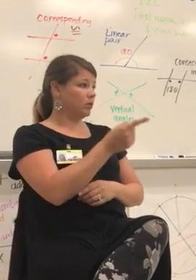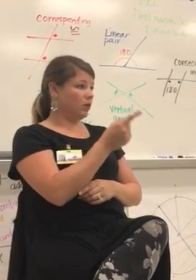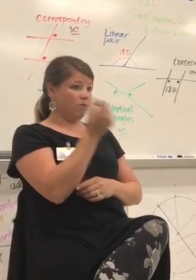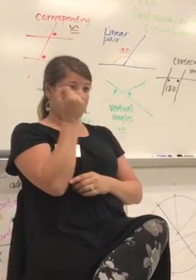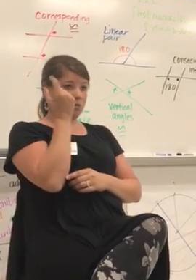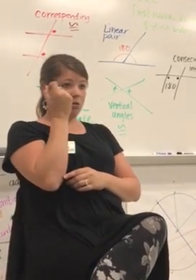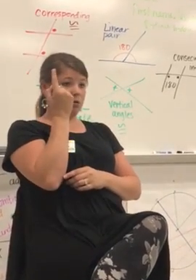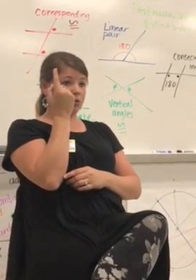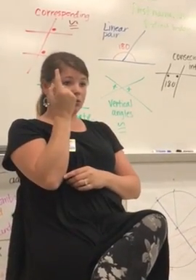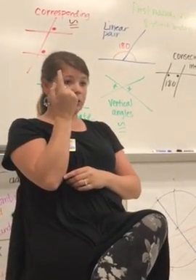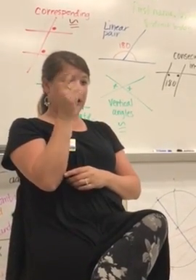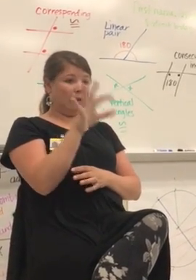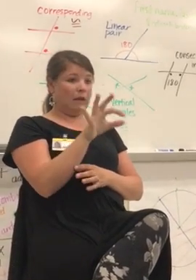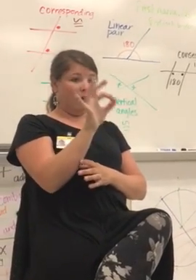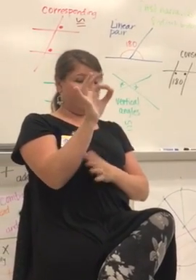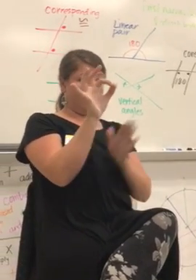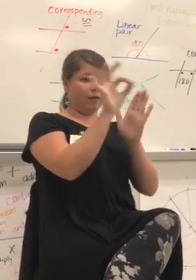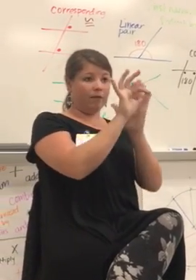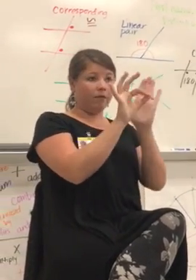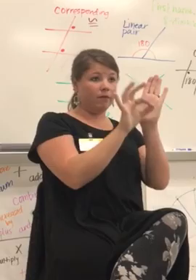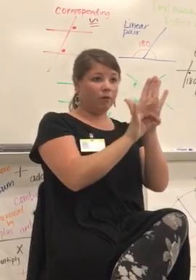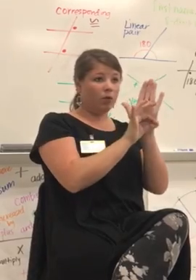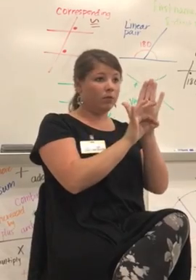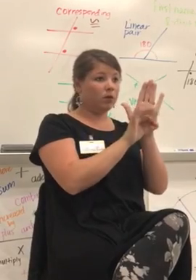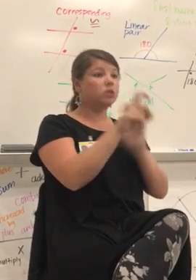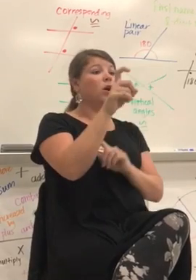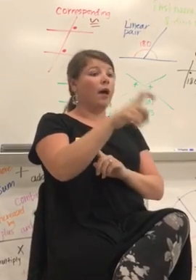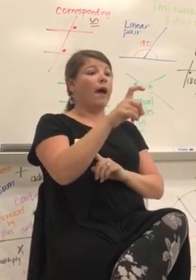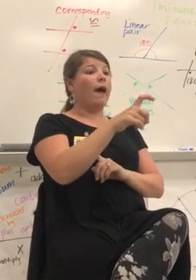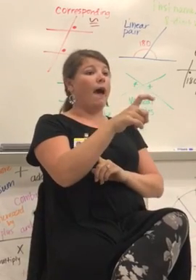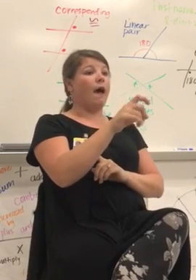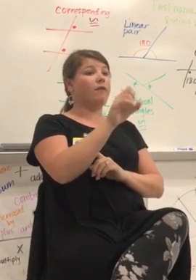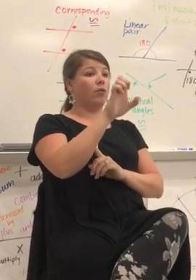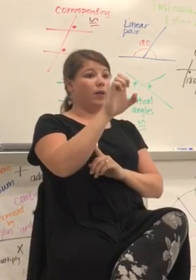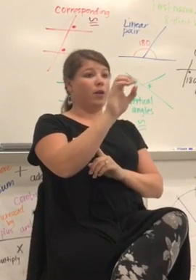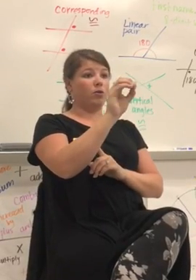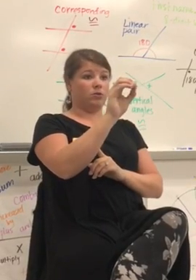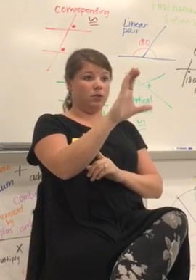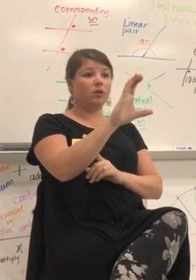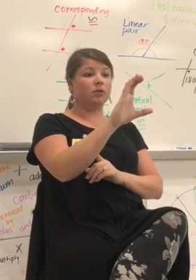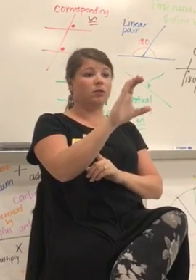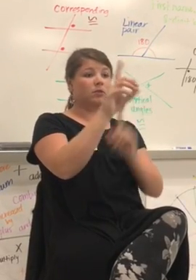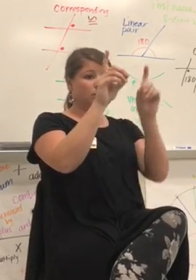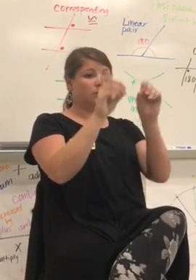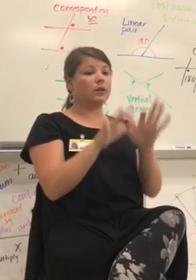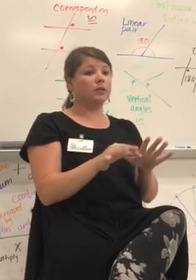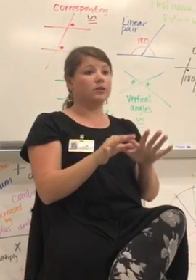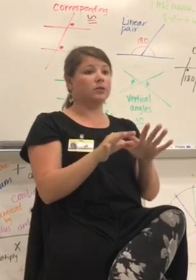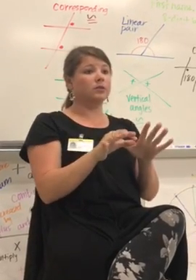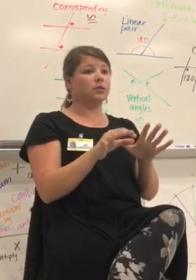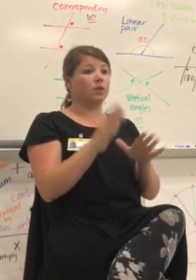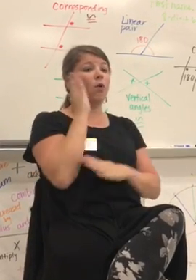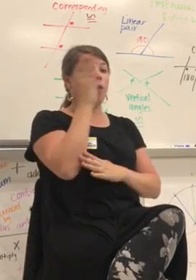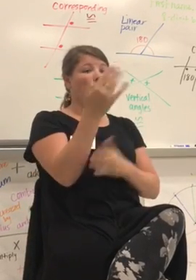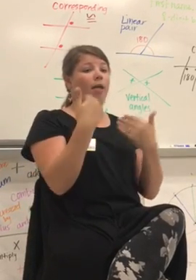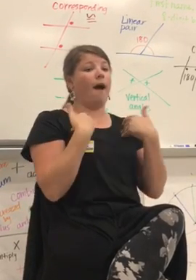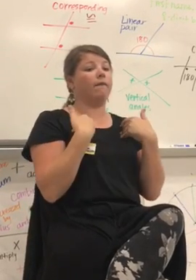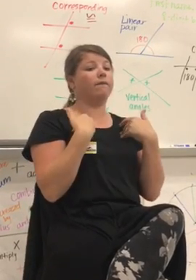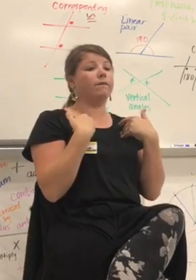here? Because you're going to have this on your ESC. Okay? So as long as you can find the volume formulas, I think you can be successful. successful in these problems. So what is our